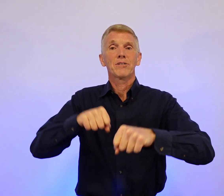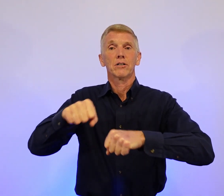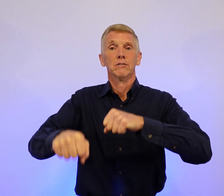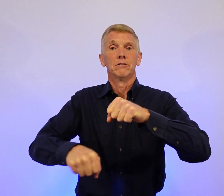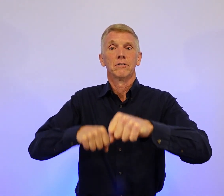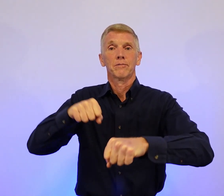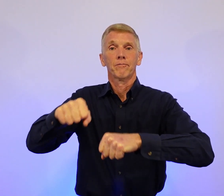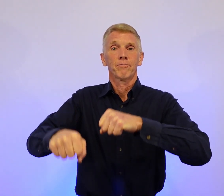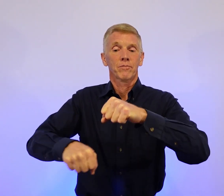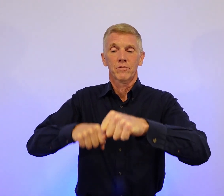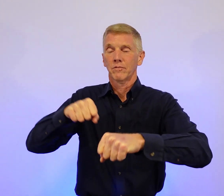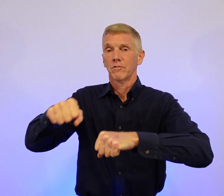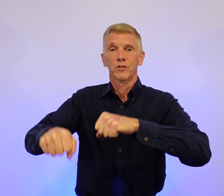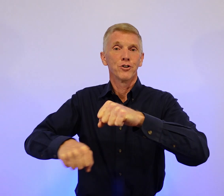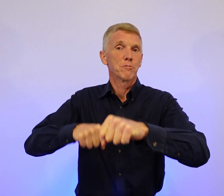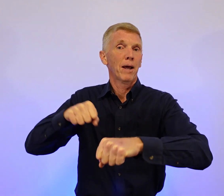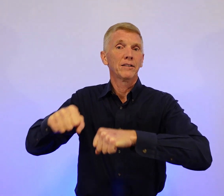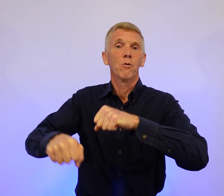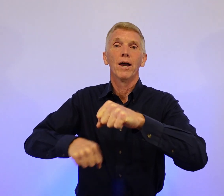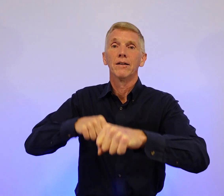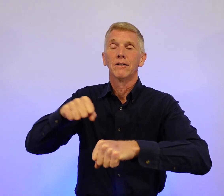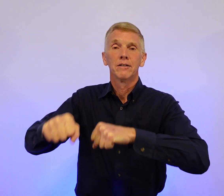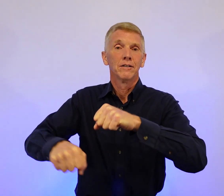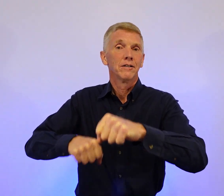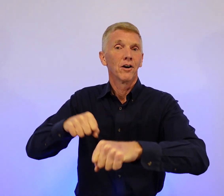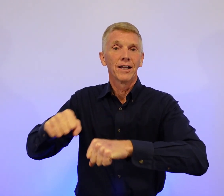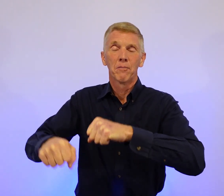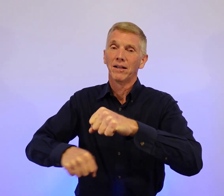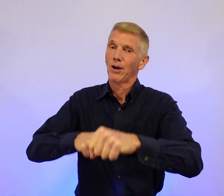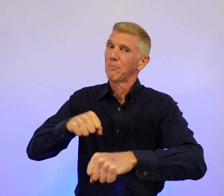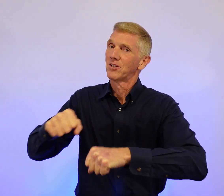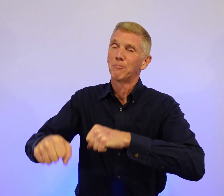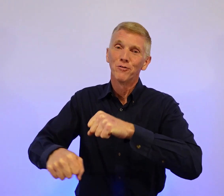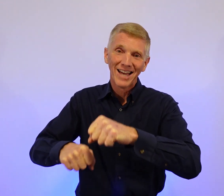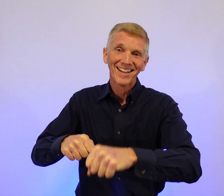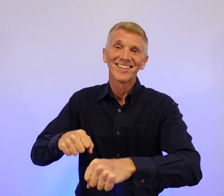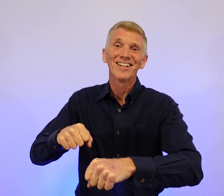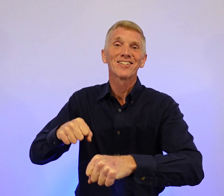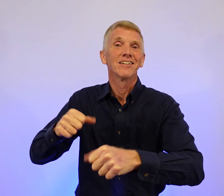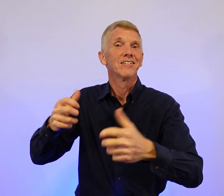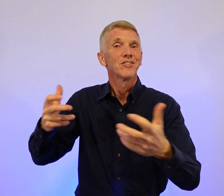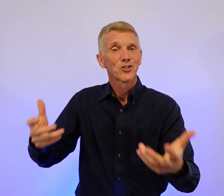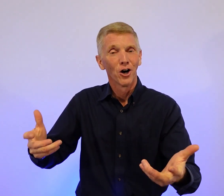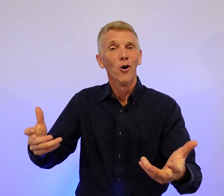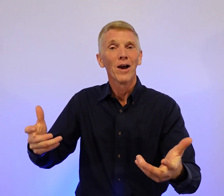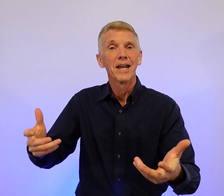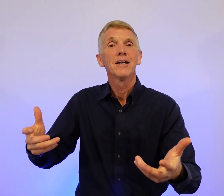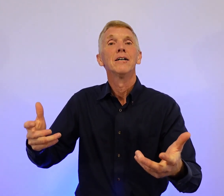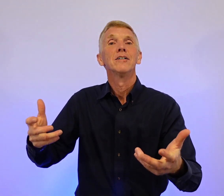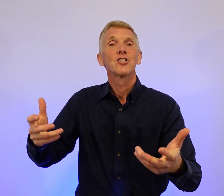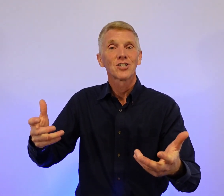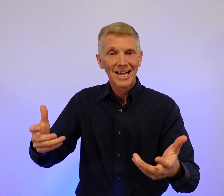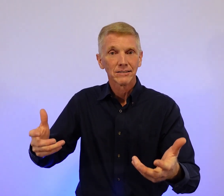bicycle. You're just pedaling away, all right? Come on, wrap this up. You've got this. So, a